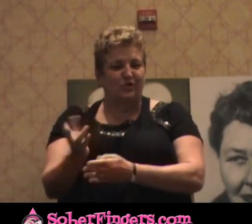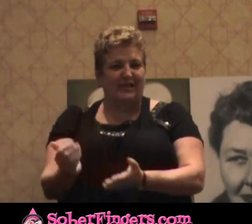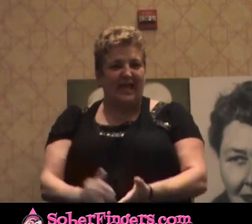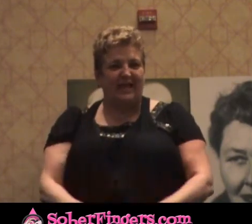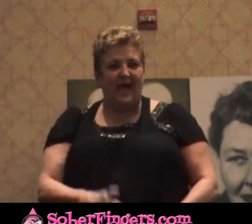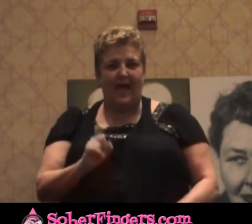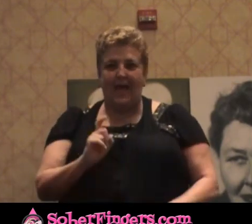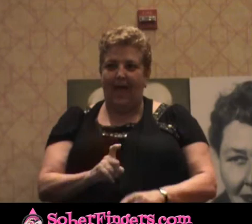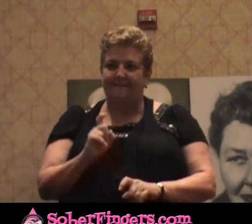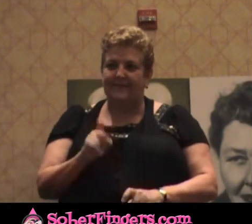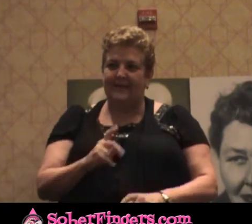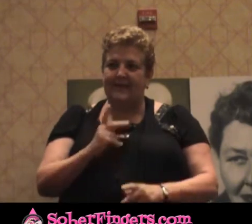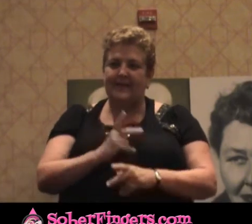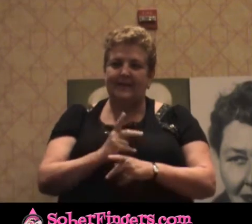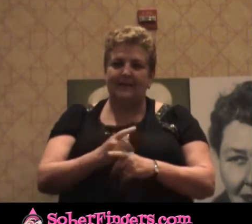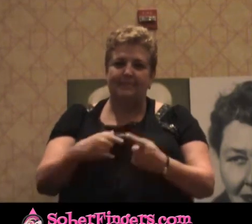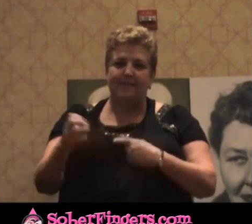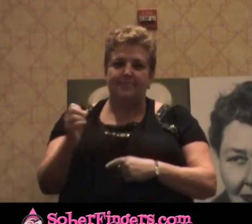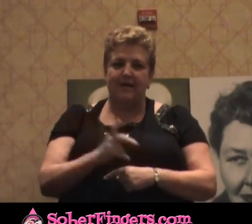coming back here. I gotta stick around for a while.